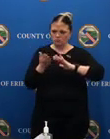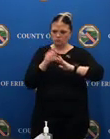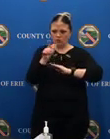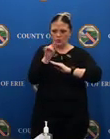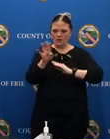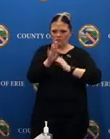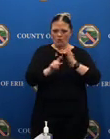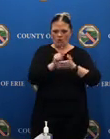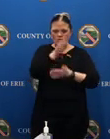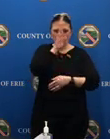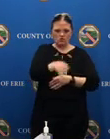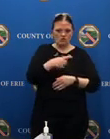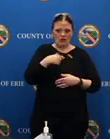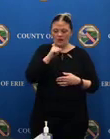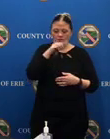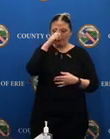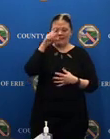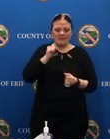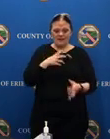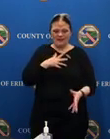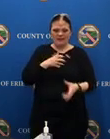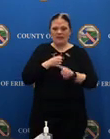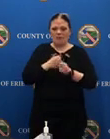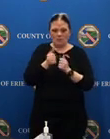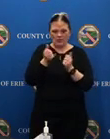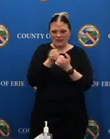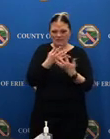straight, and I don't even know if they can still keep up with what's happening